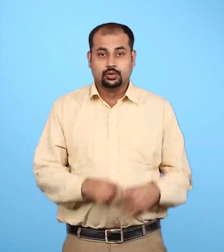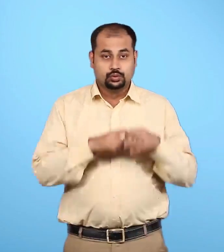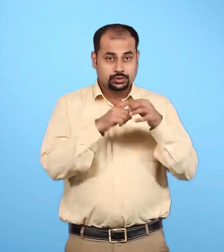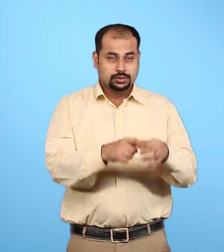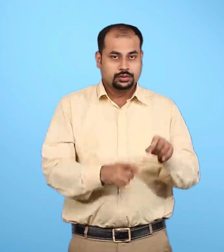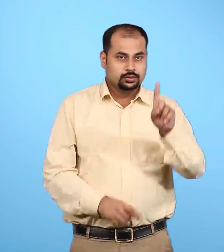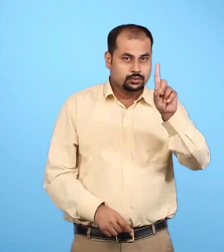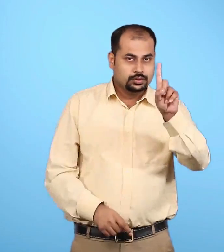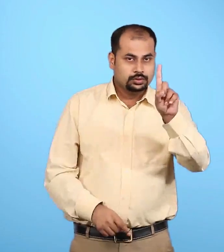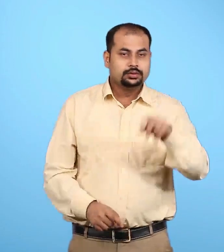1.